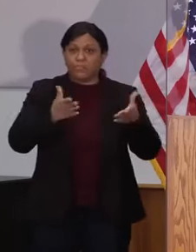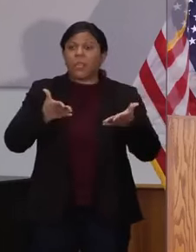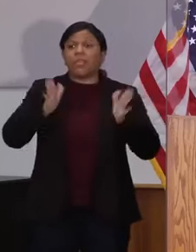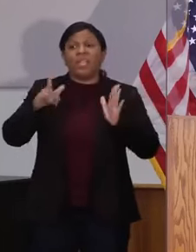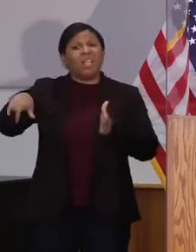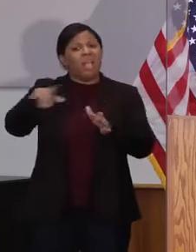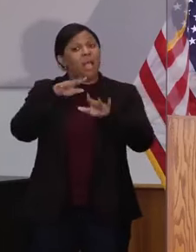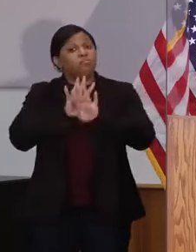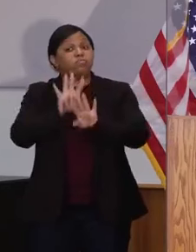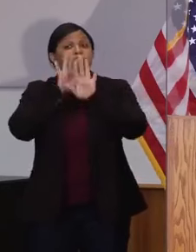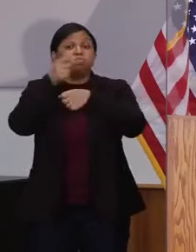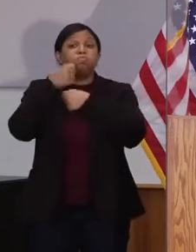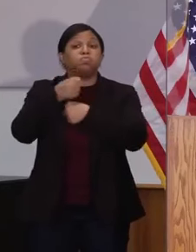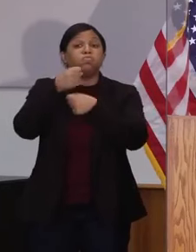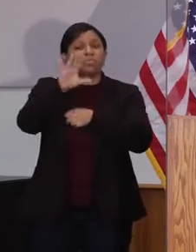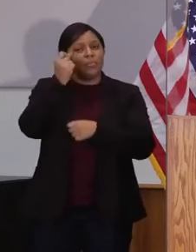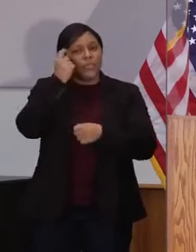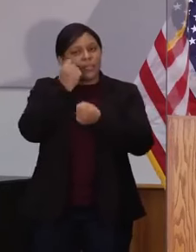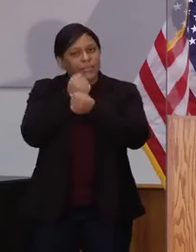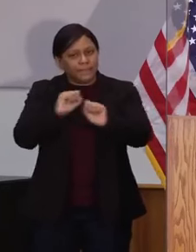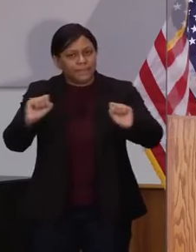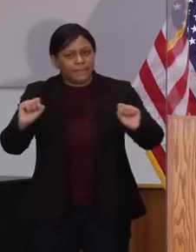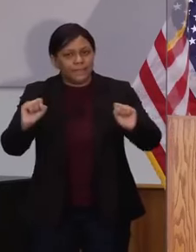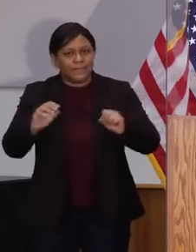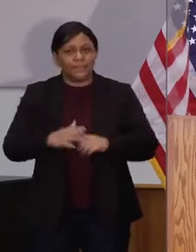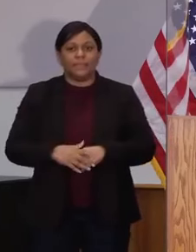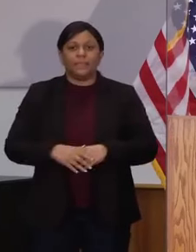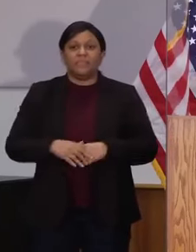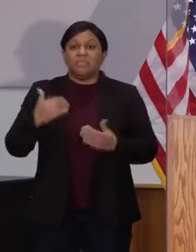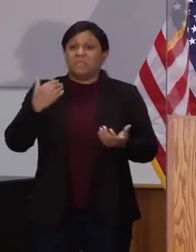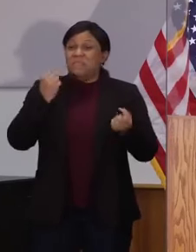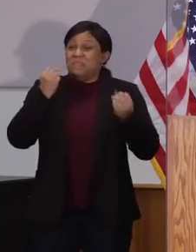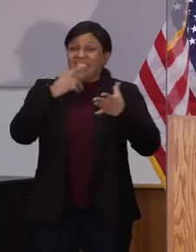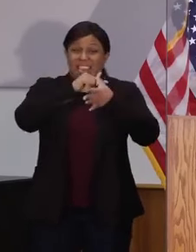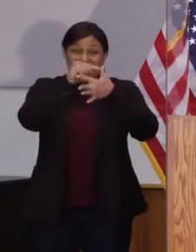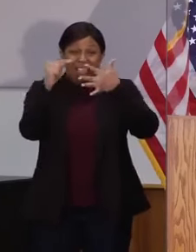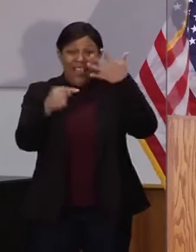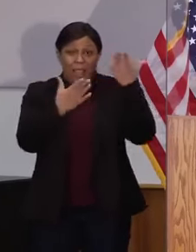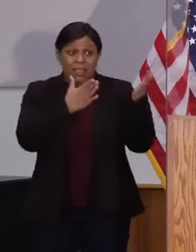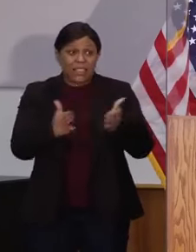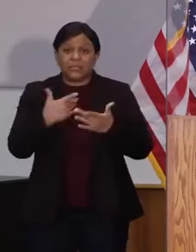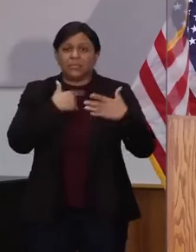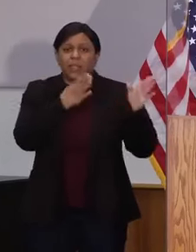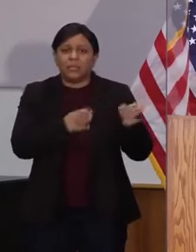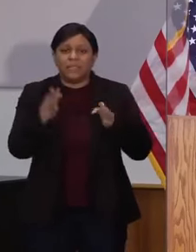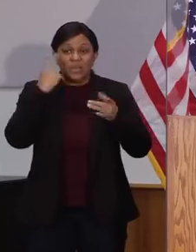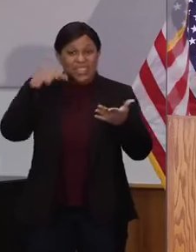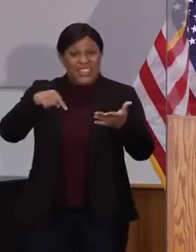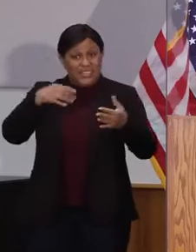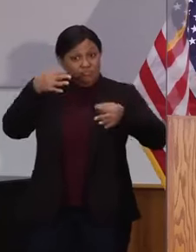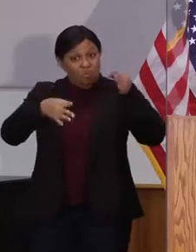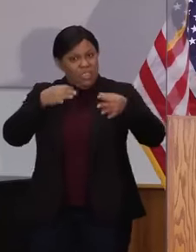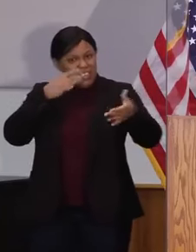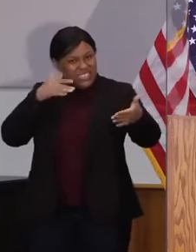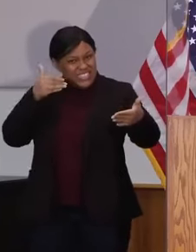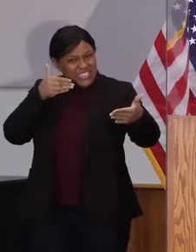place, it hampers plans that have been being made for these trials for months. And so what I'm doing is